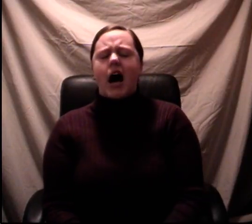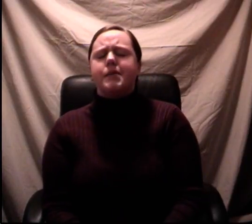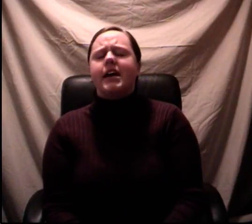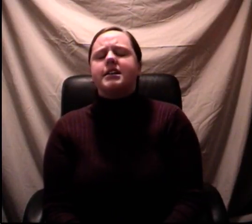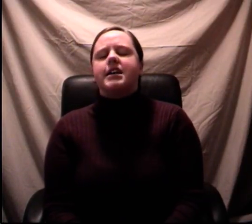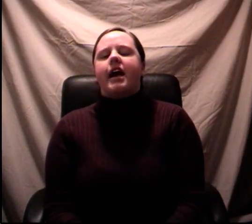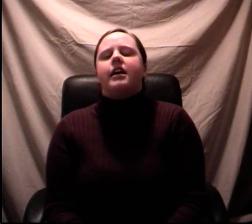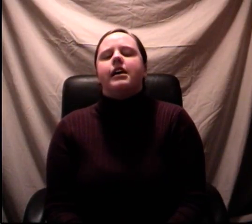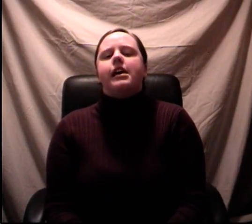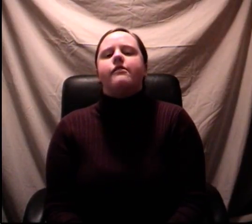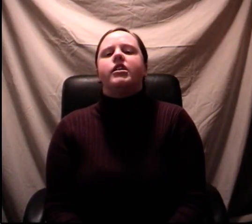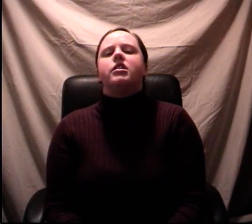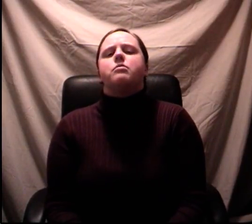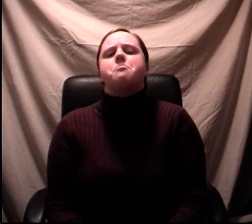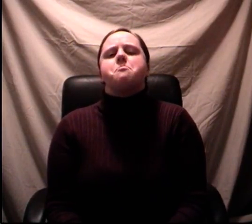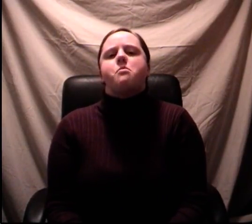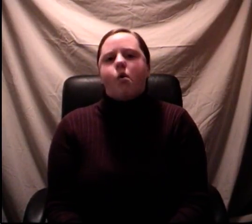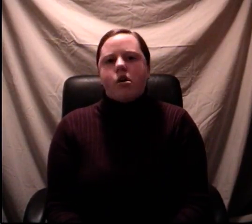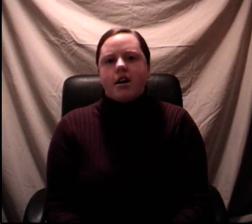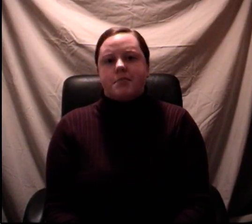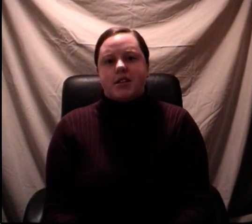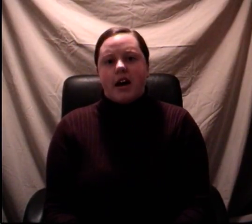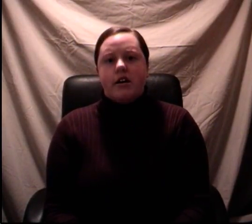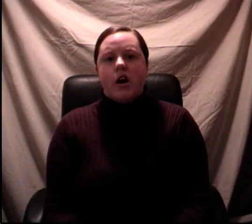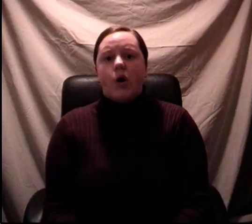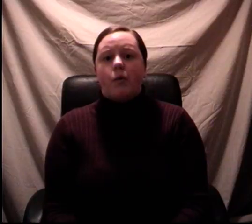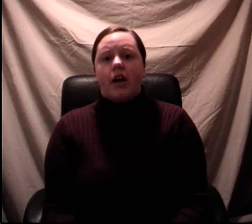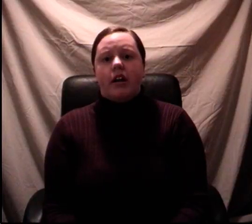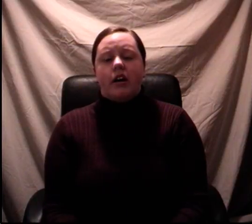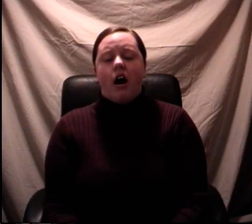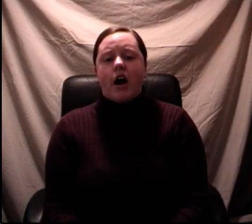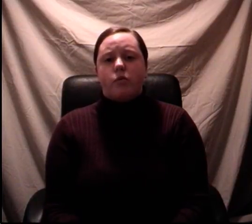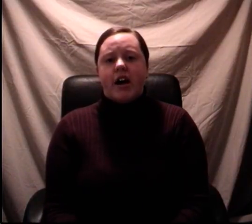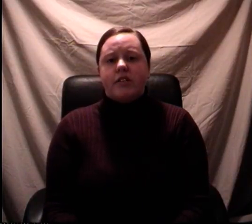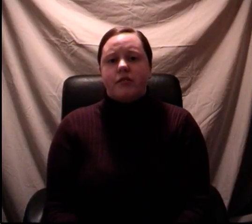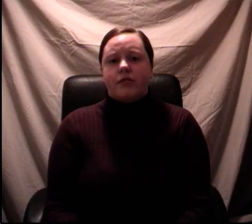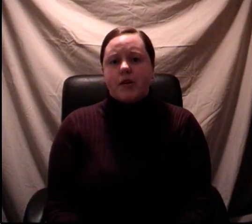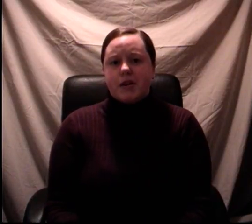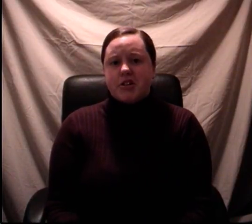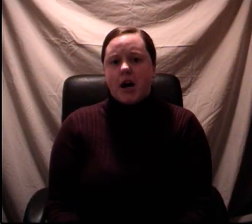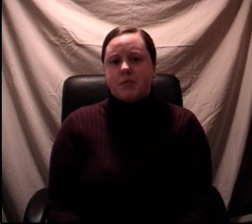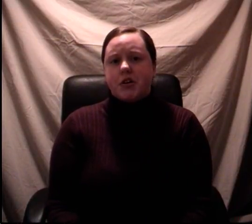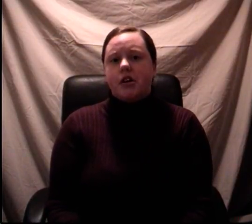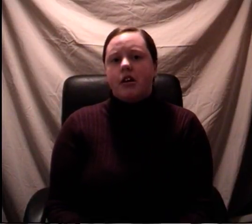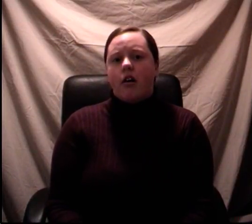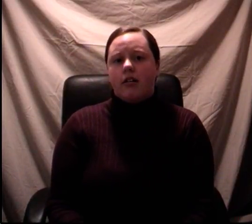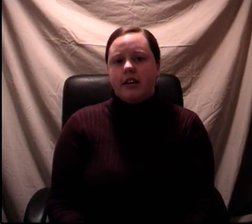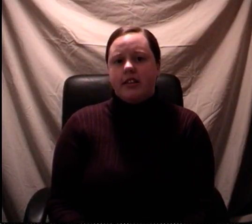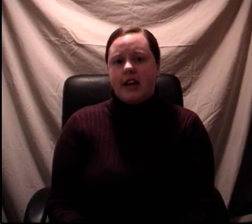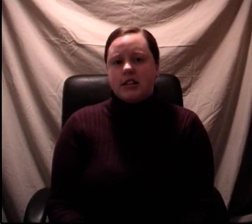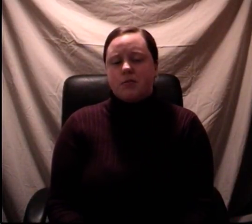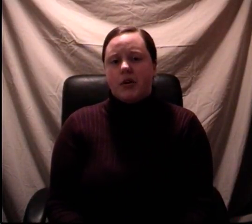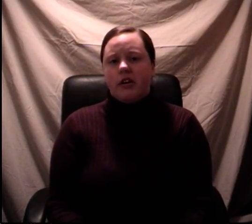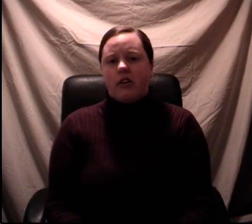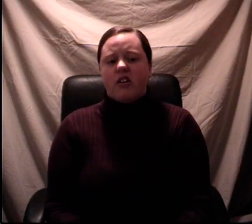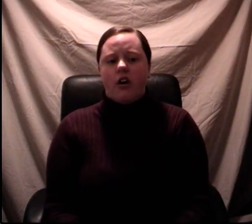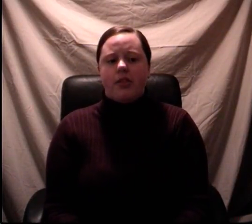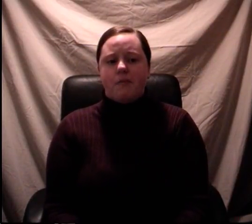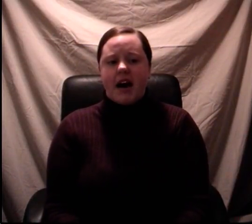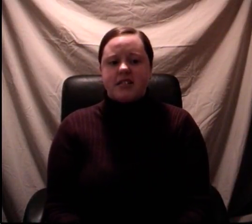I began to get even more upset when I read from a chapter in Harlan Lane's book called The Mask